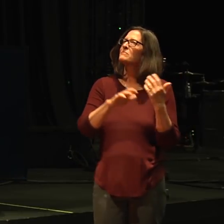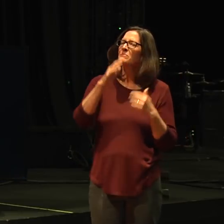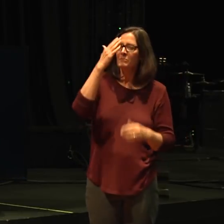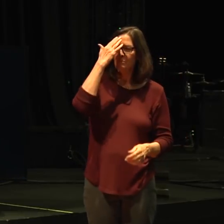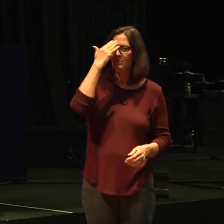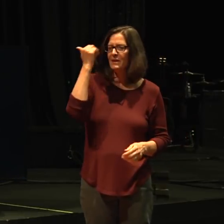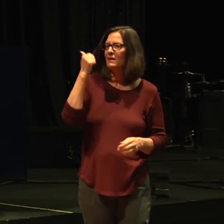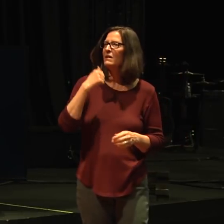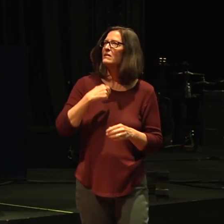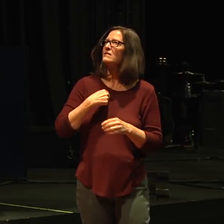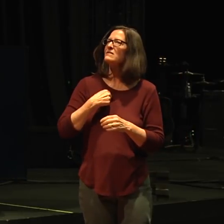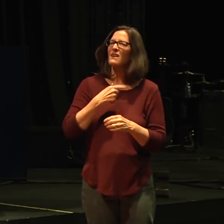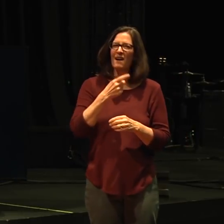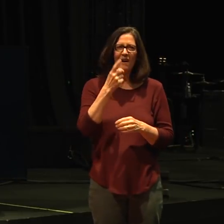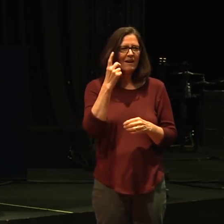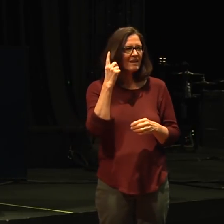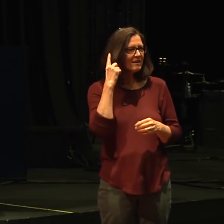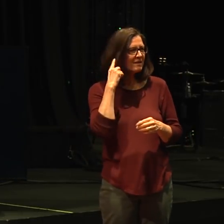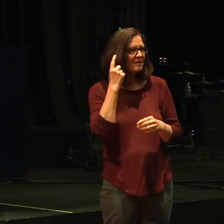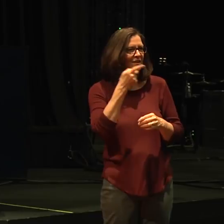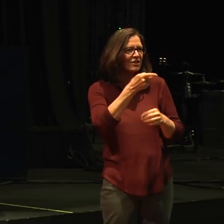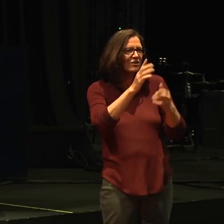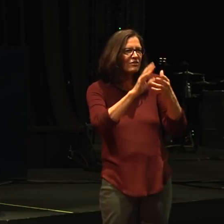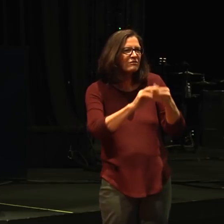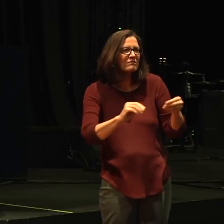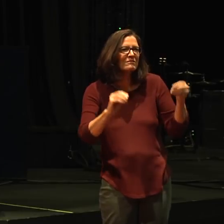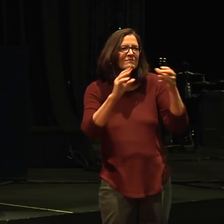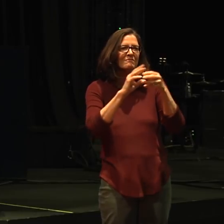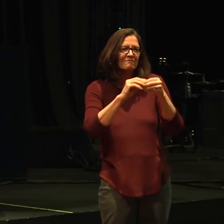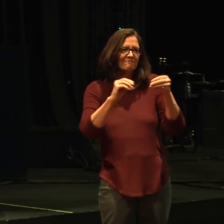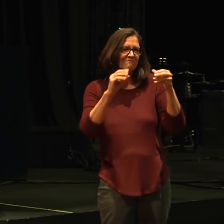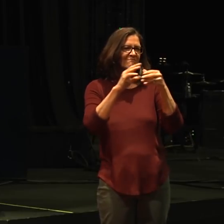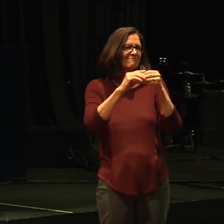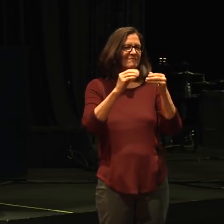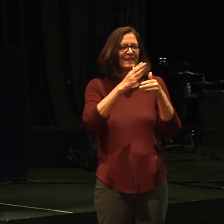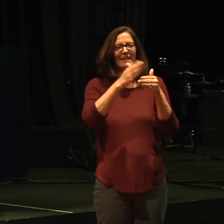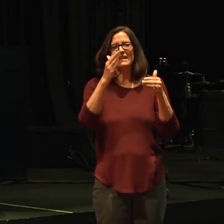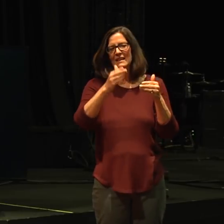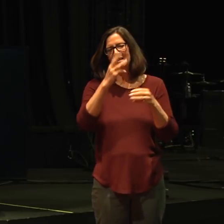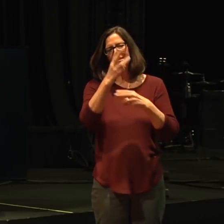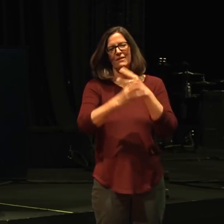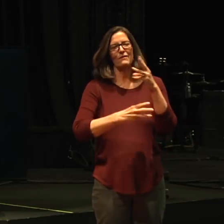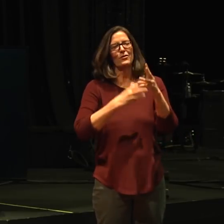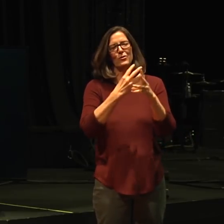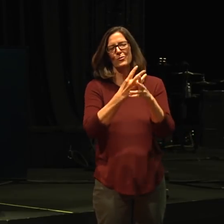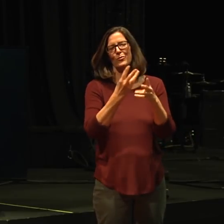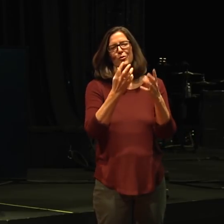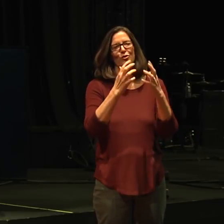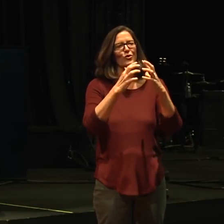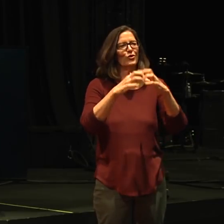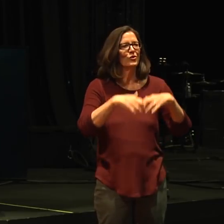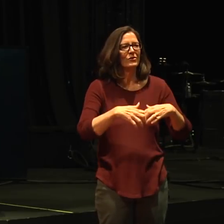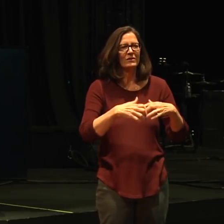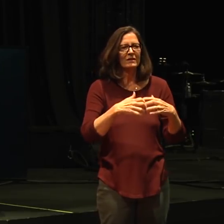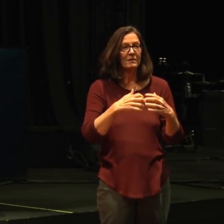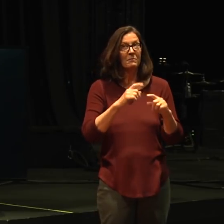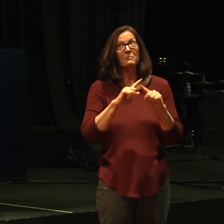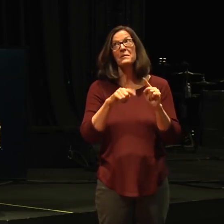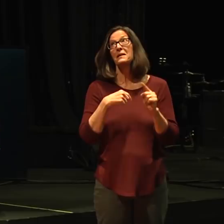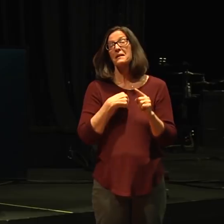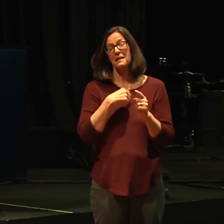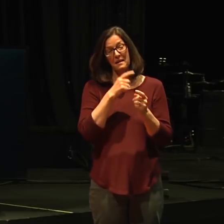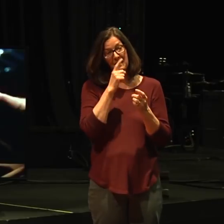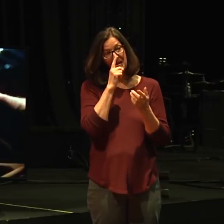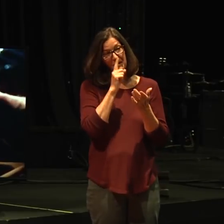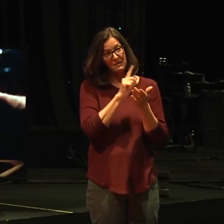Because I've been hearing stories about the end of the world, and I'm in love with a girl